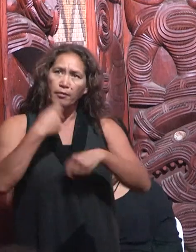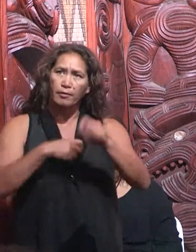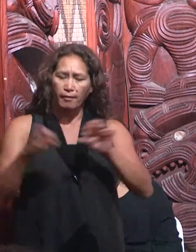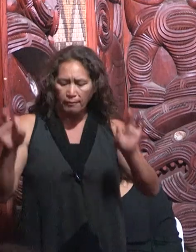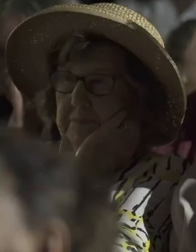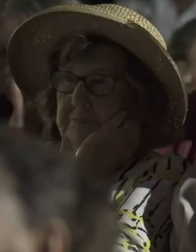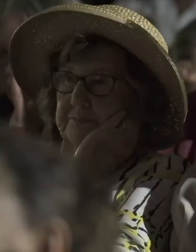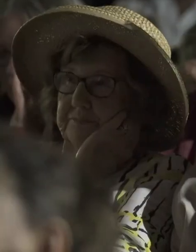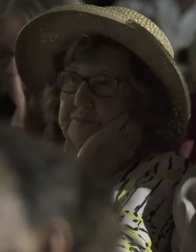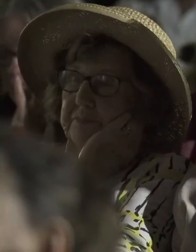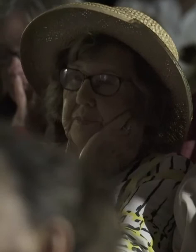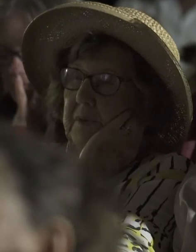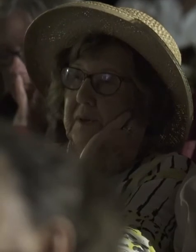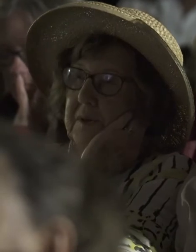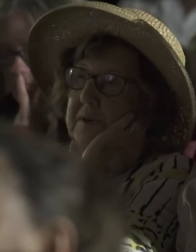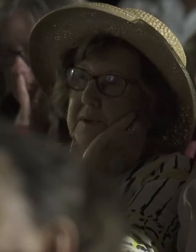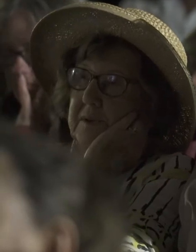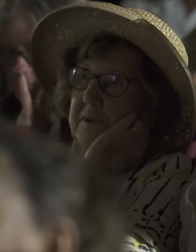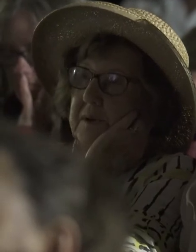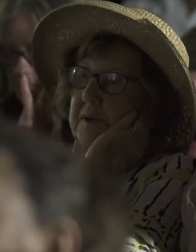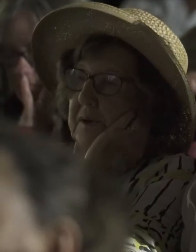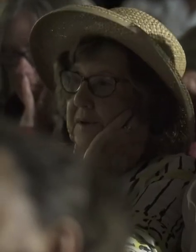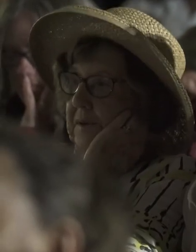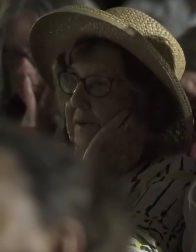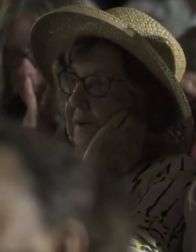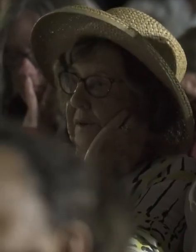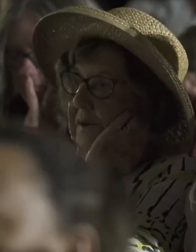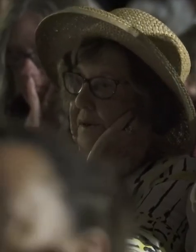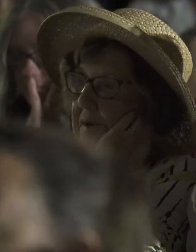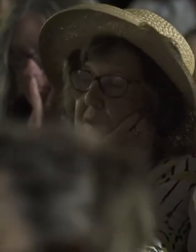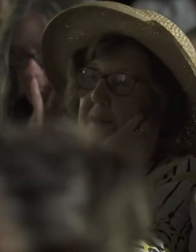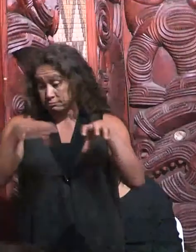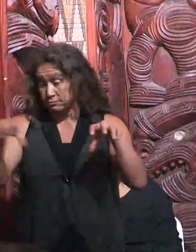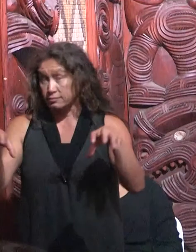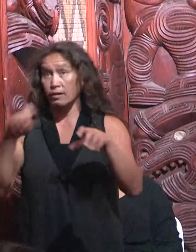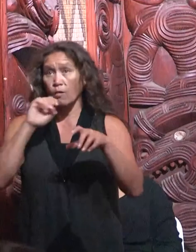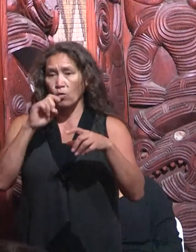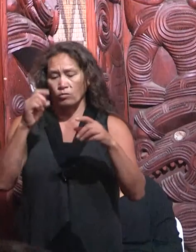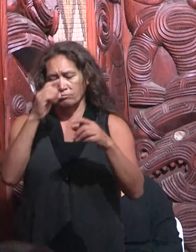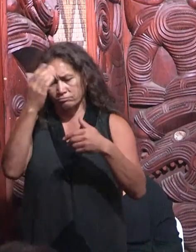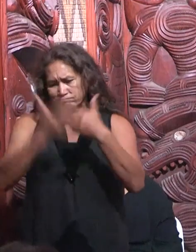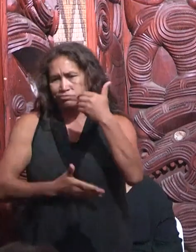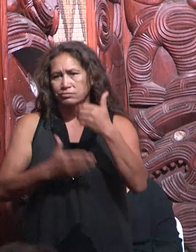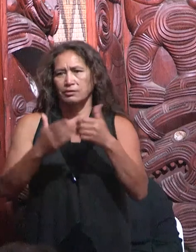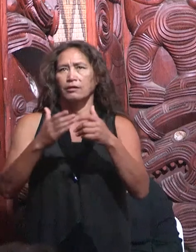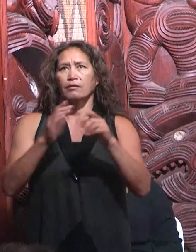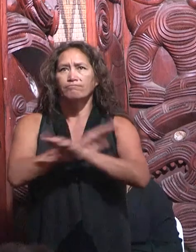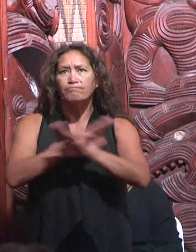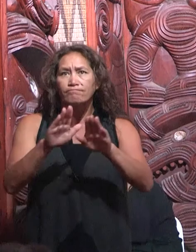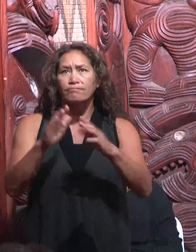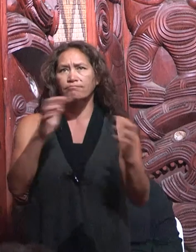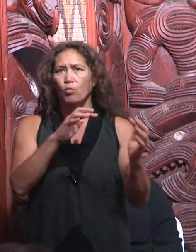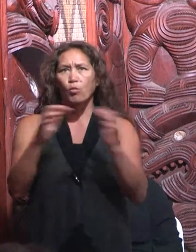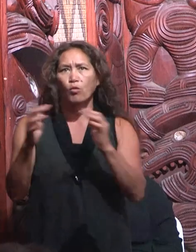hooks. Nation shall not lift up sword against nation, neither shall they learn war any more." Kia tau te